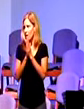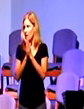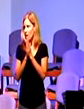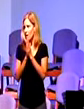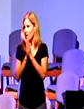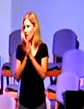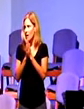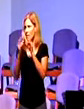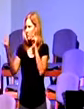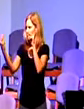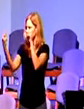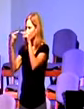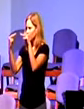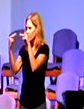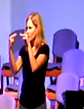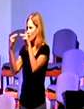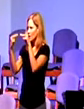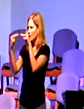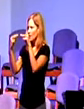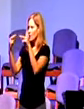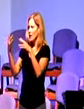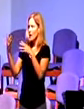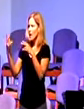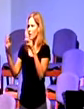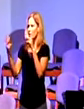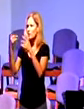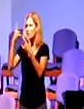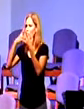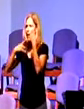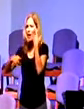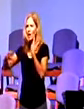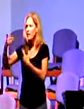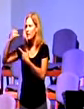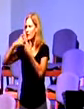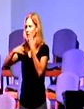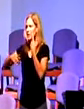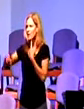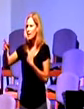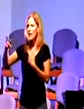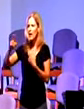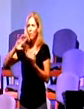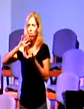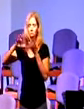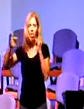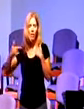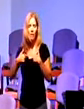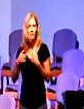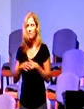eye contact with Sonia. When I did, tears fell down my face. I was a complete mess.